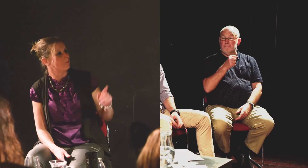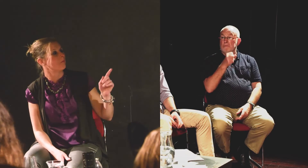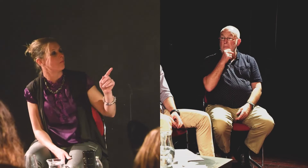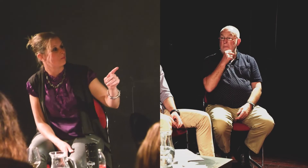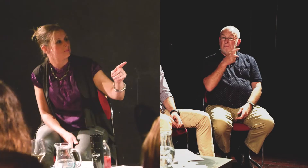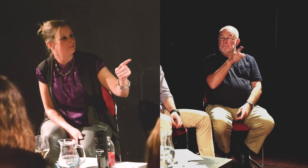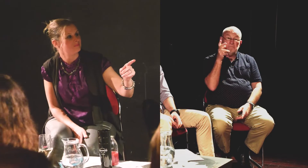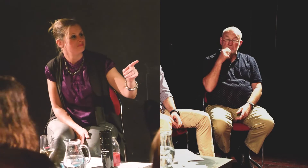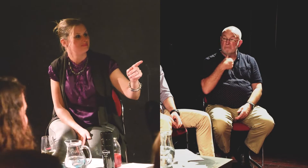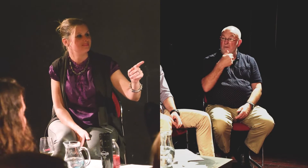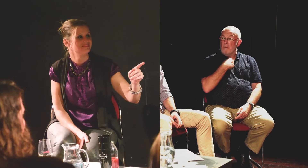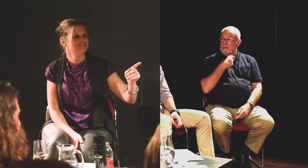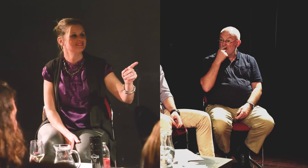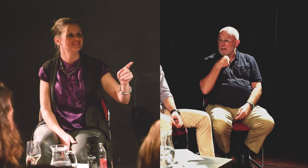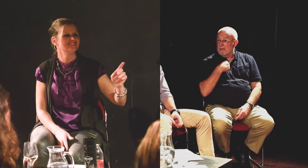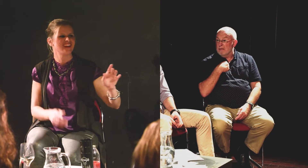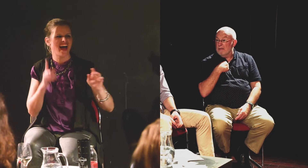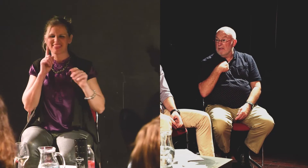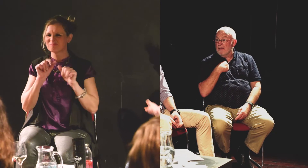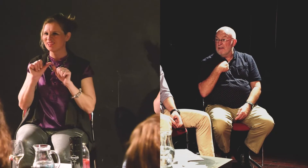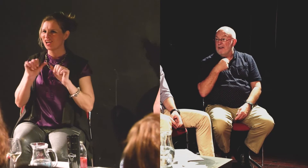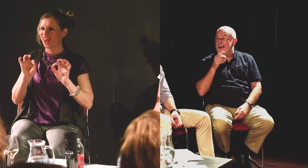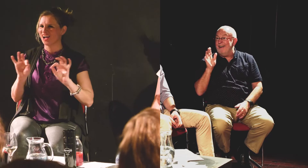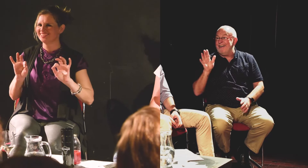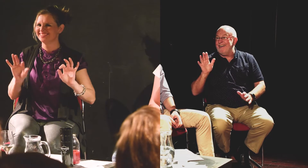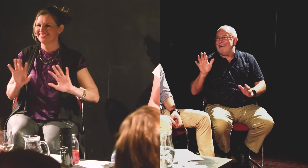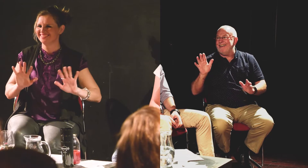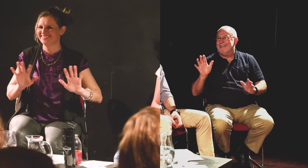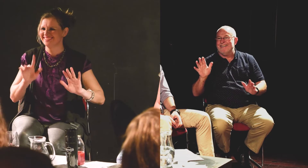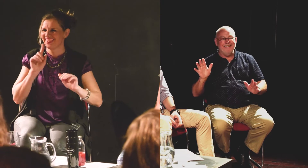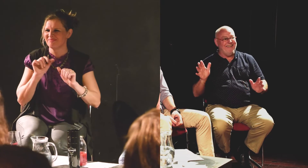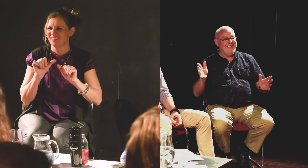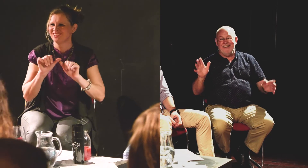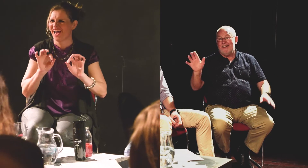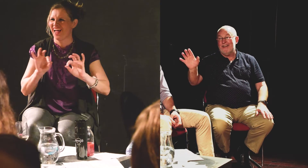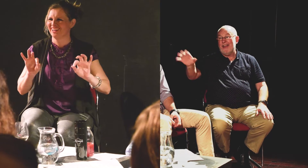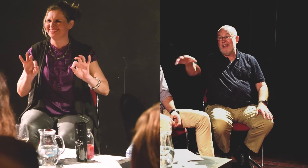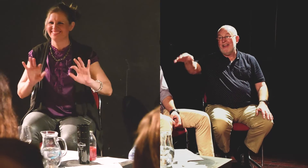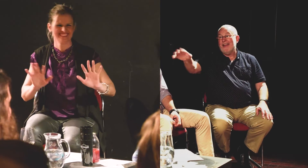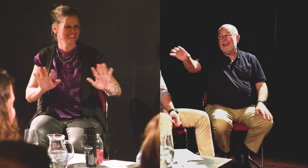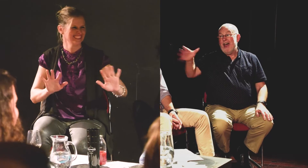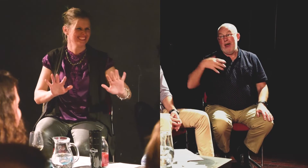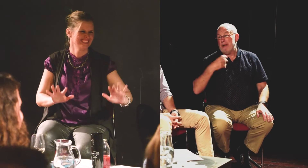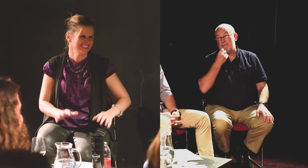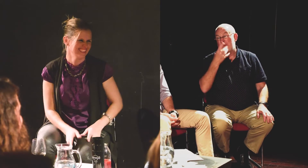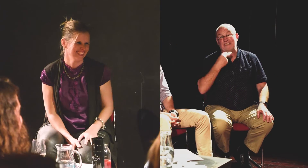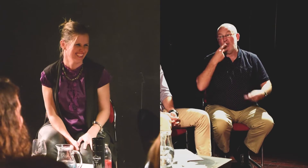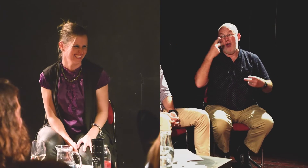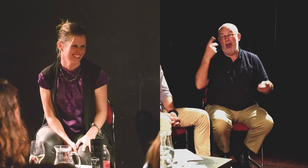identity. Maybe I could use a microphone and see if people understood me. No? I think not, Tony. I think not. I have